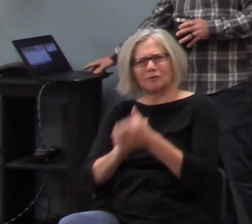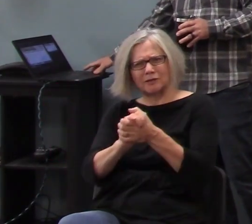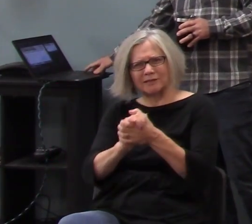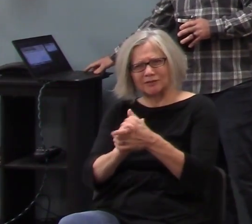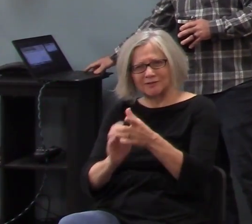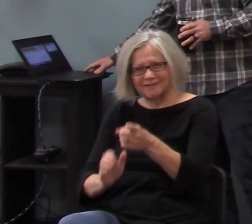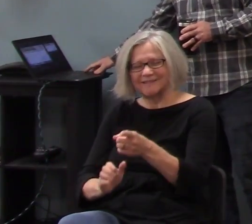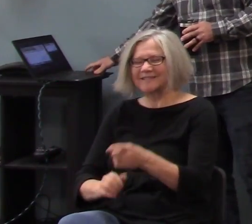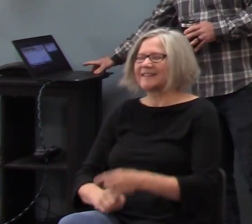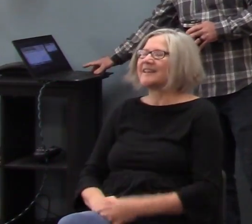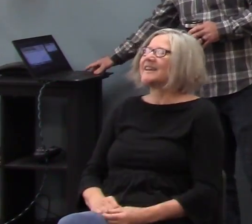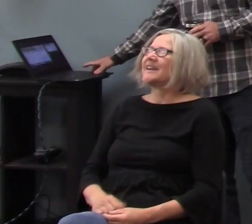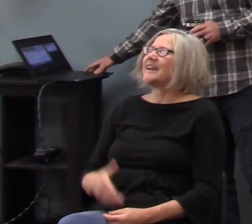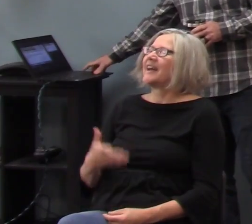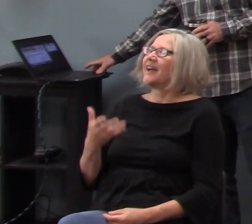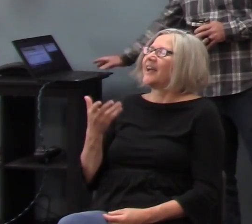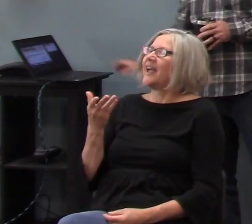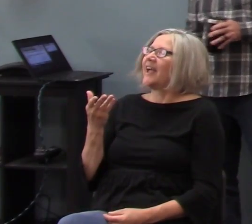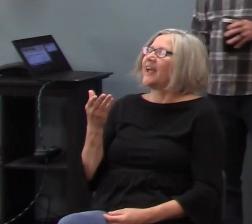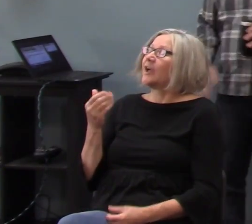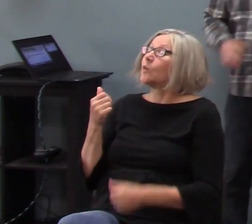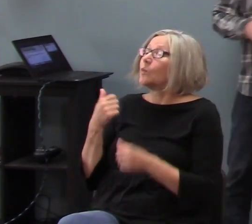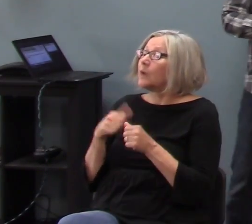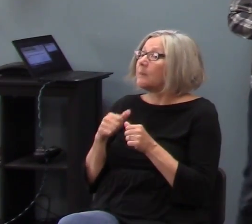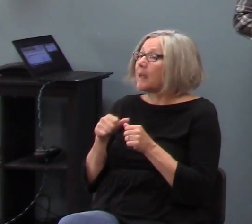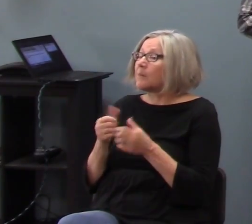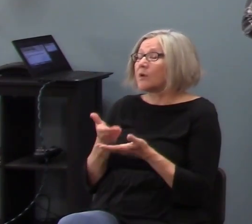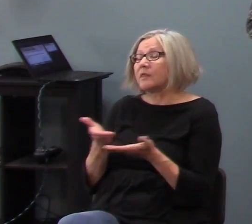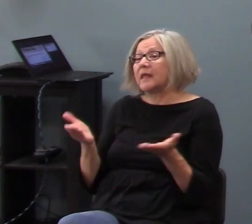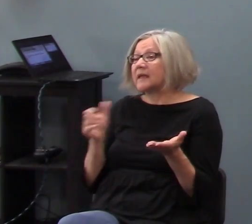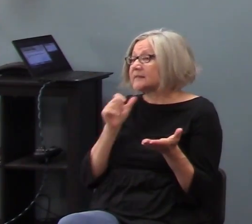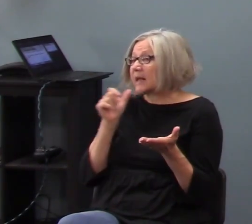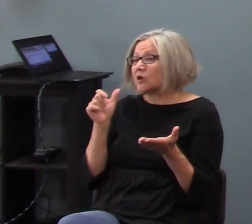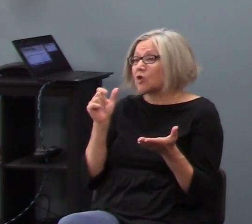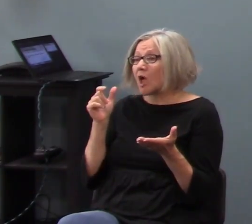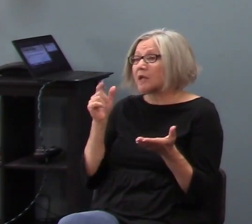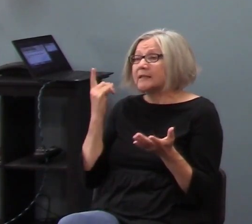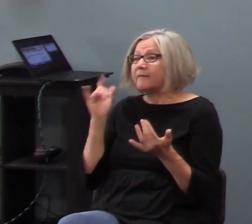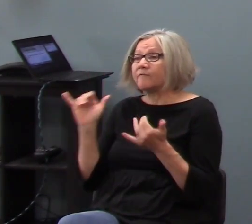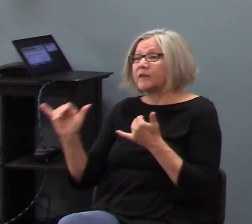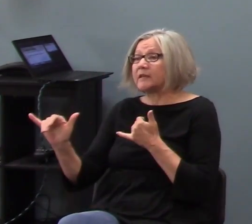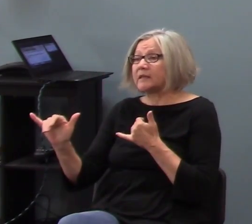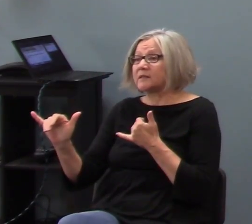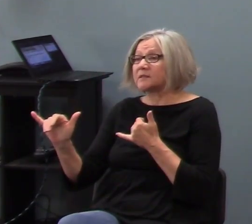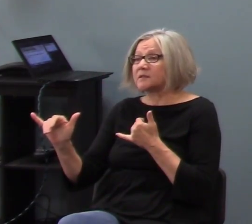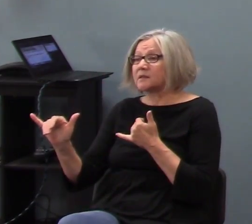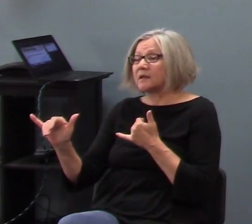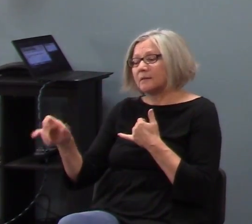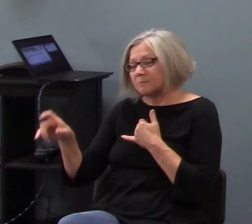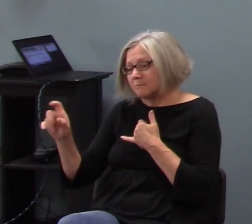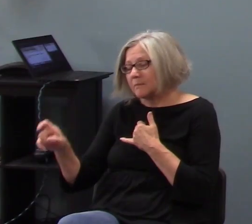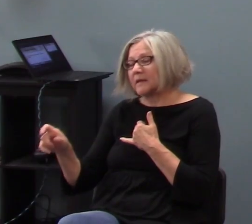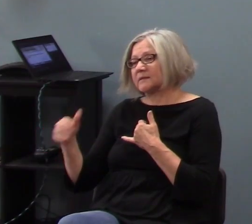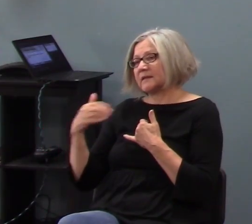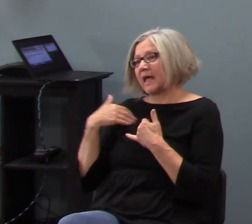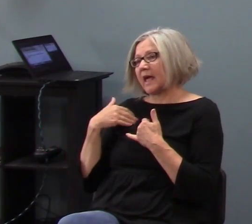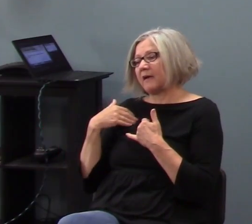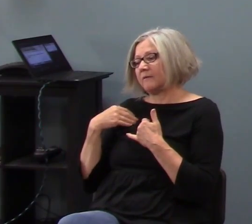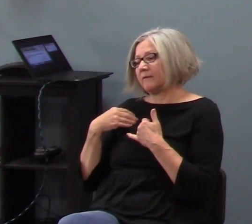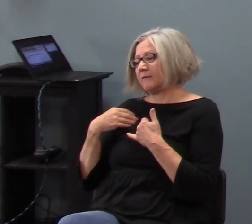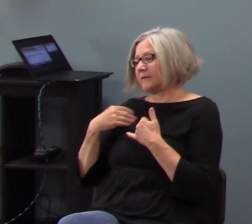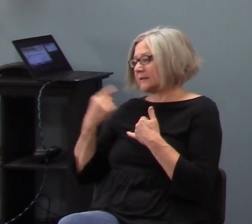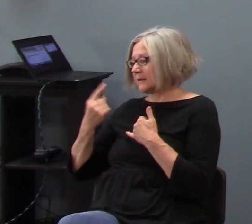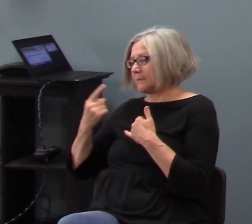Congratulations. We got it. And remember, things that are not infinite, things that didn't always exist, they have to have a cause to begin